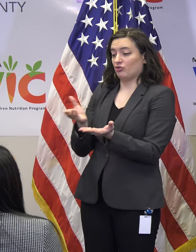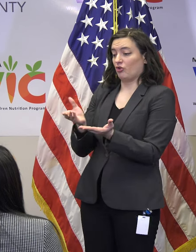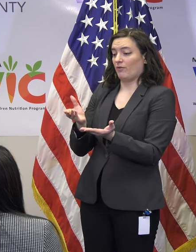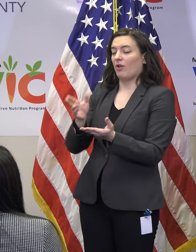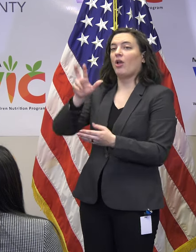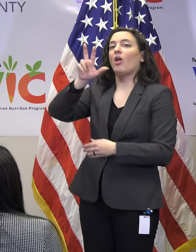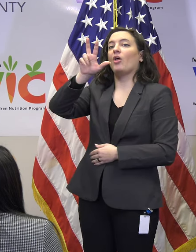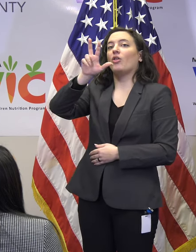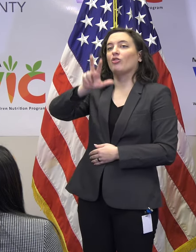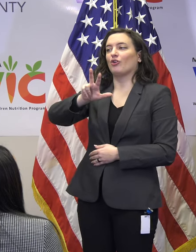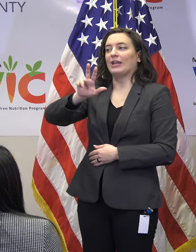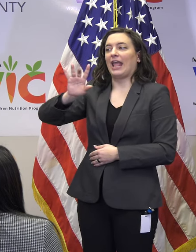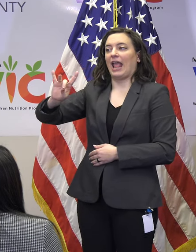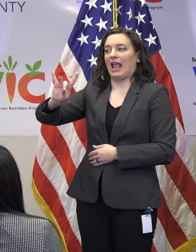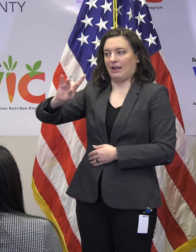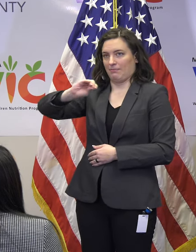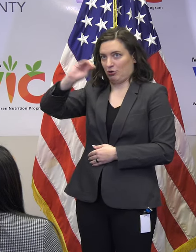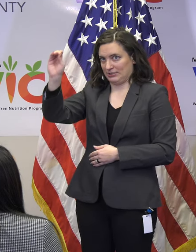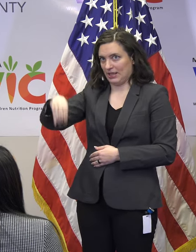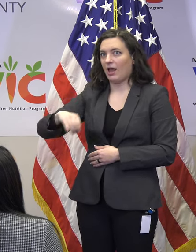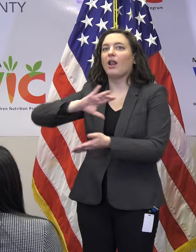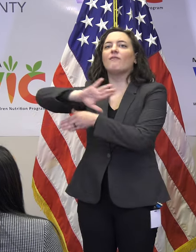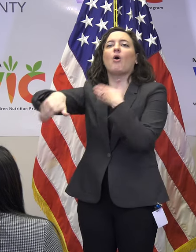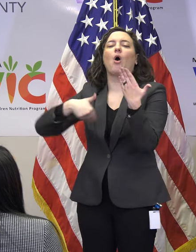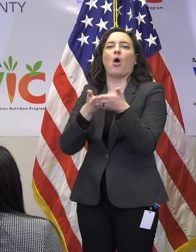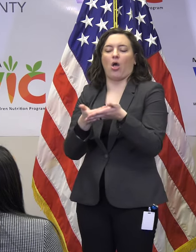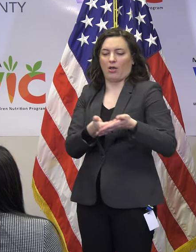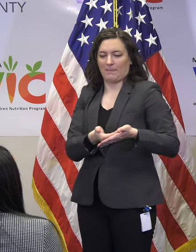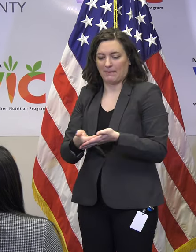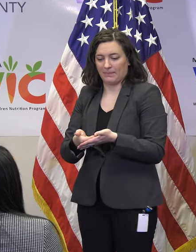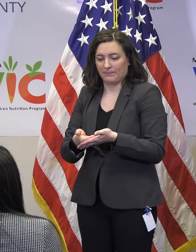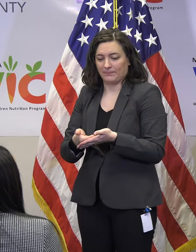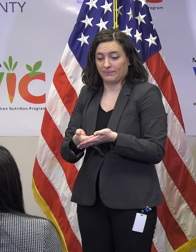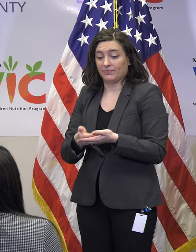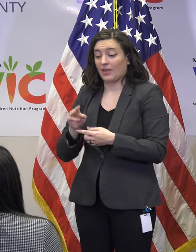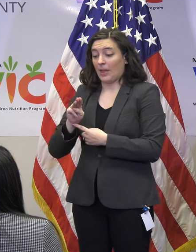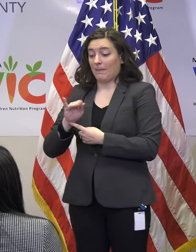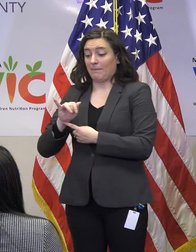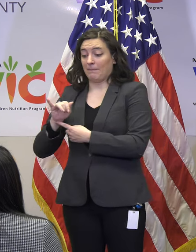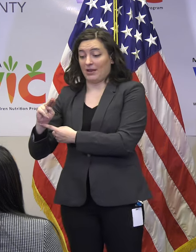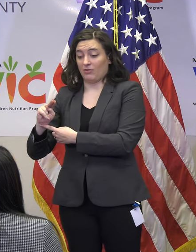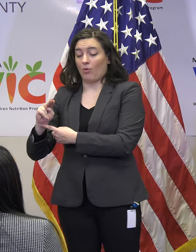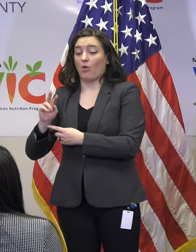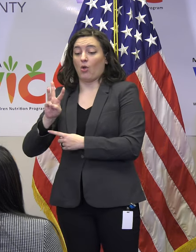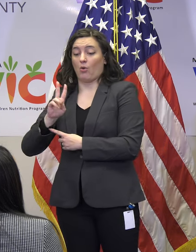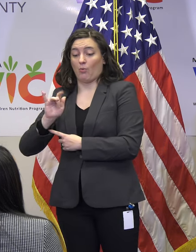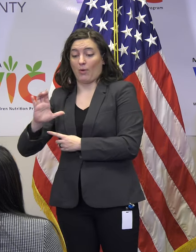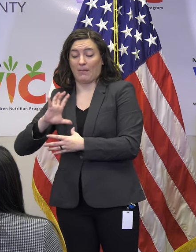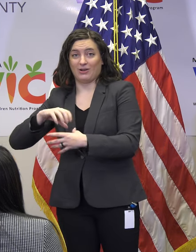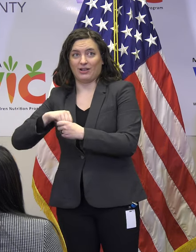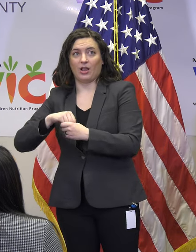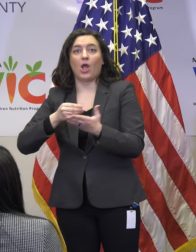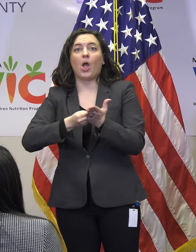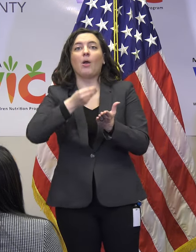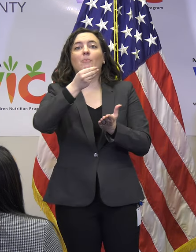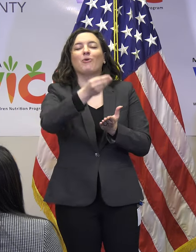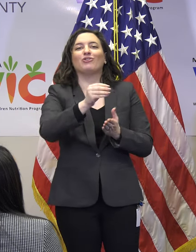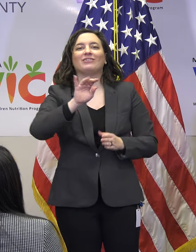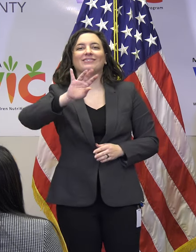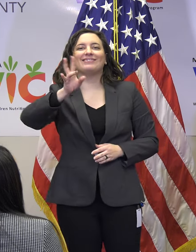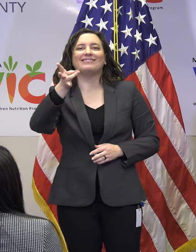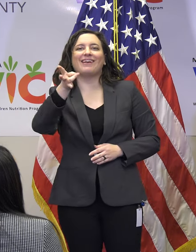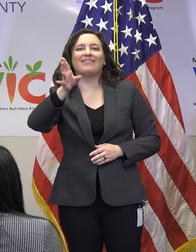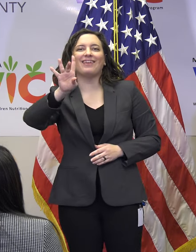the state. And Minnesota WIC participants purchased 78 million in WIC foods at